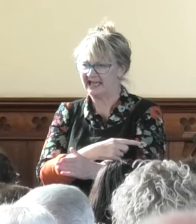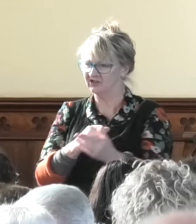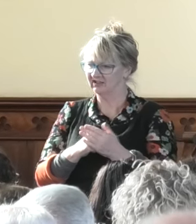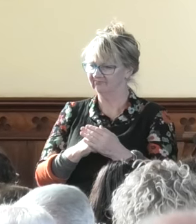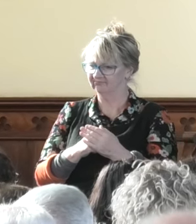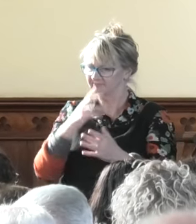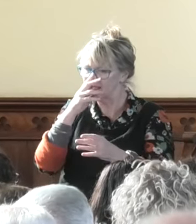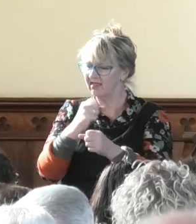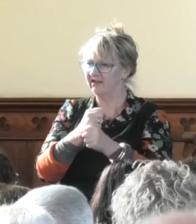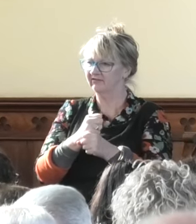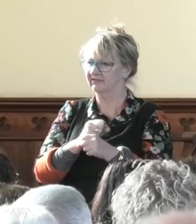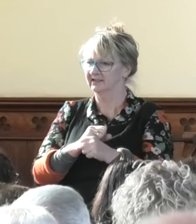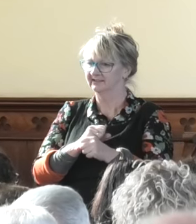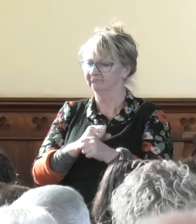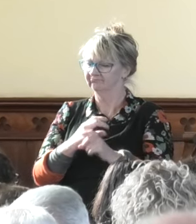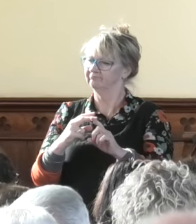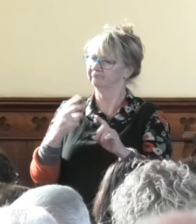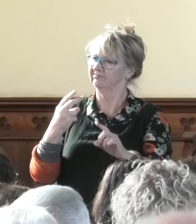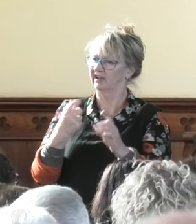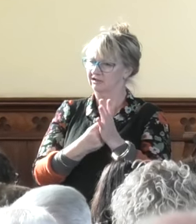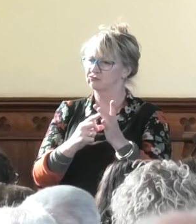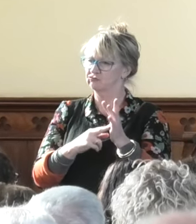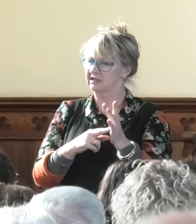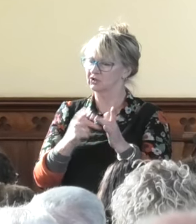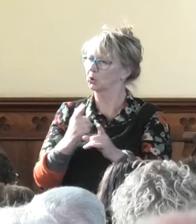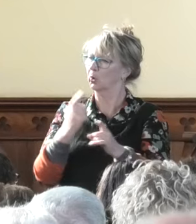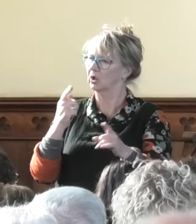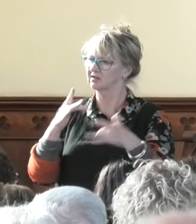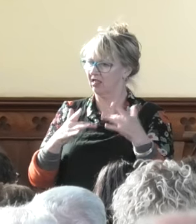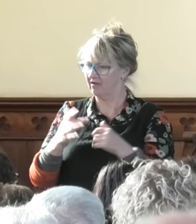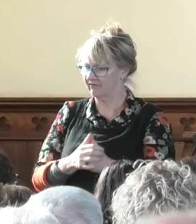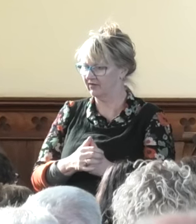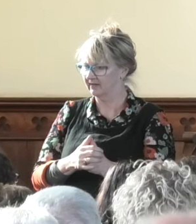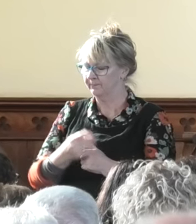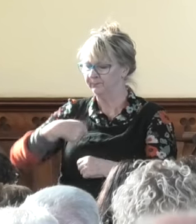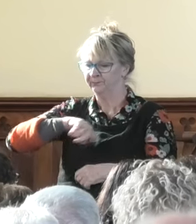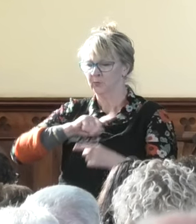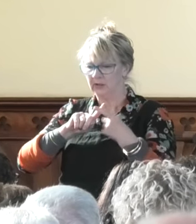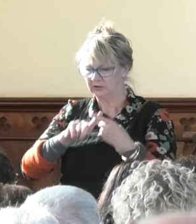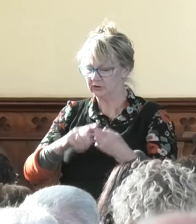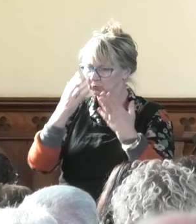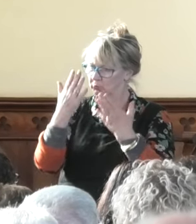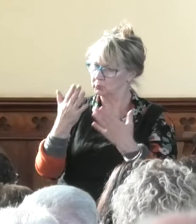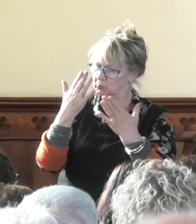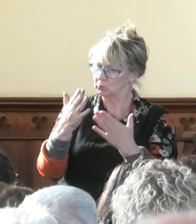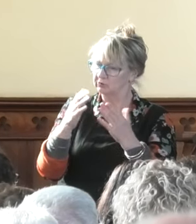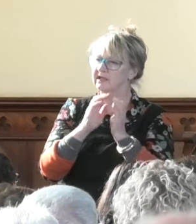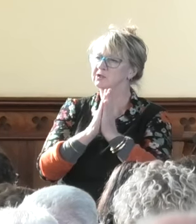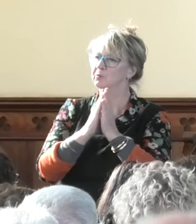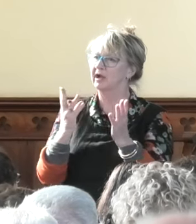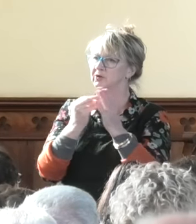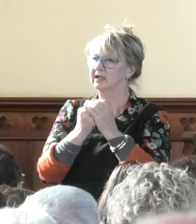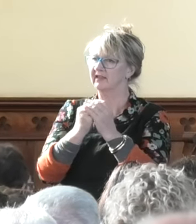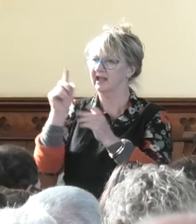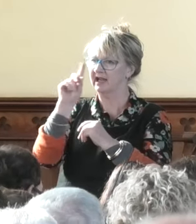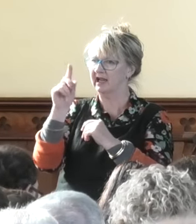people, and so reflected the character of God. As we continue to worship, though, let's pray together. Please join me as